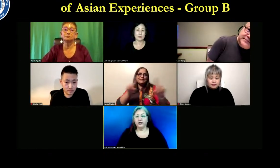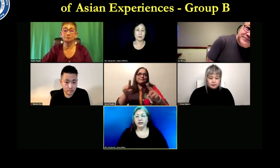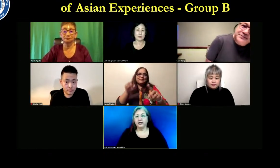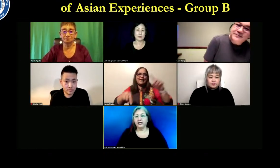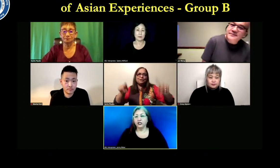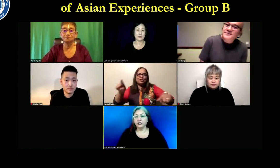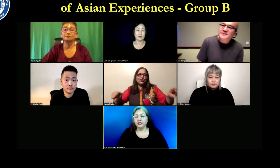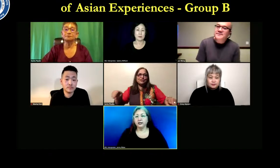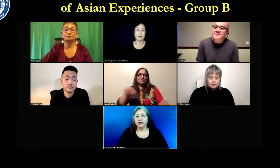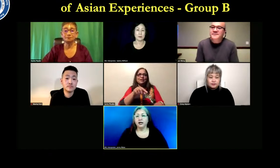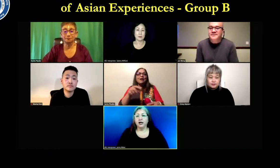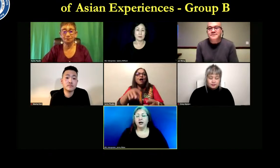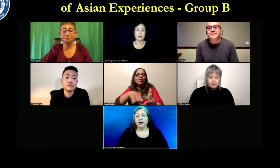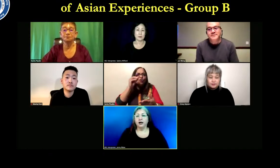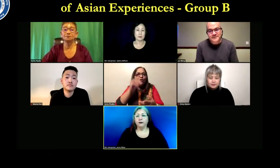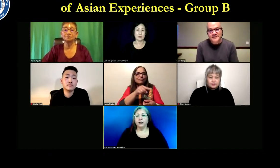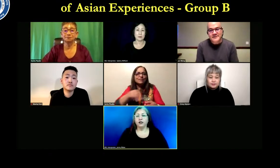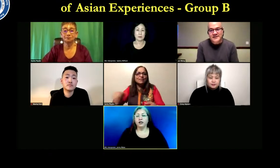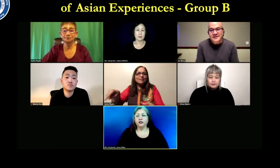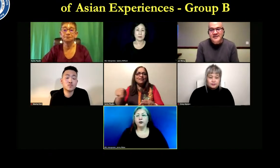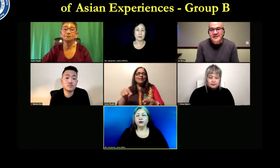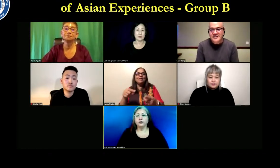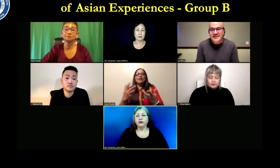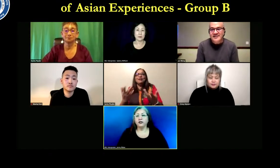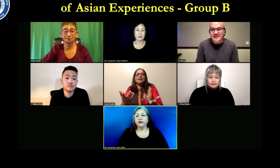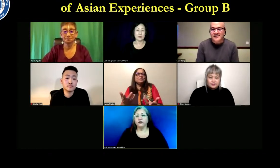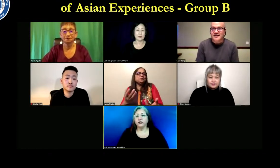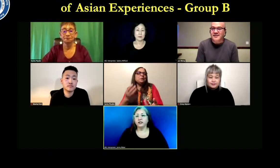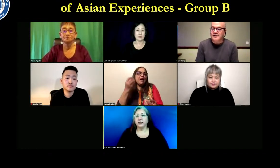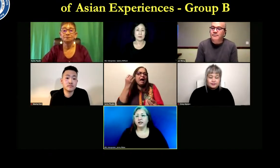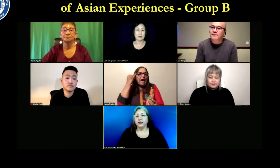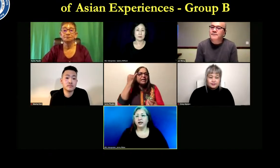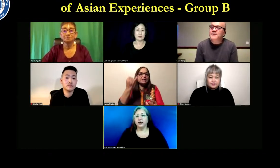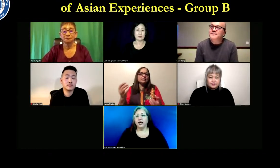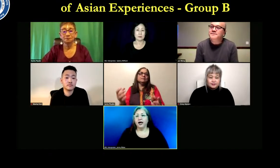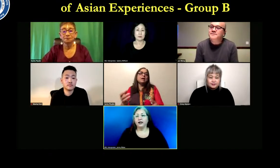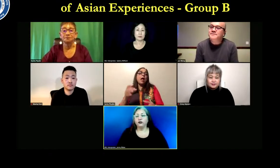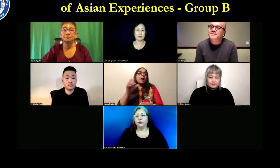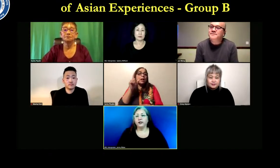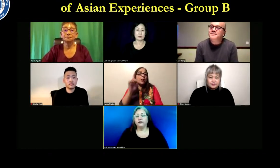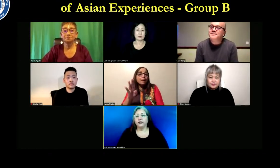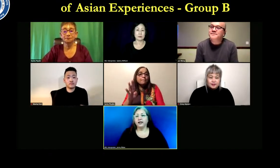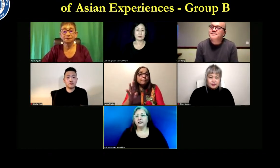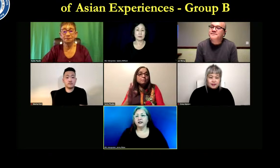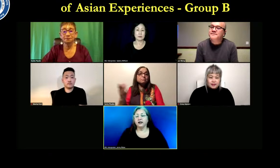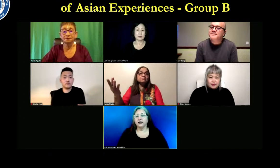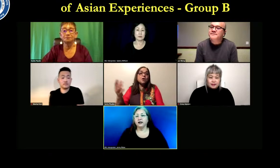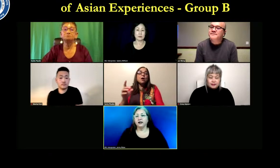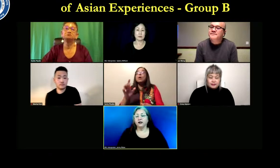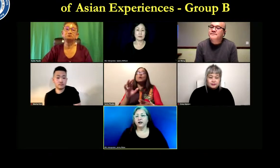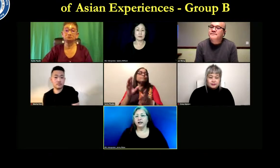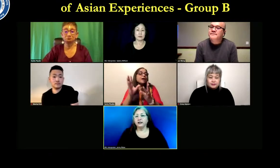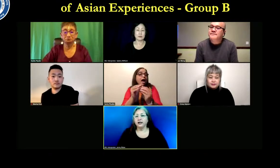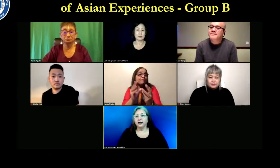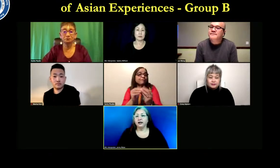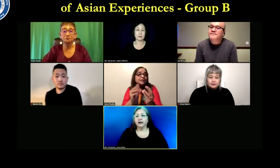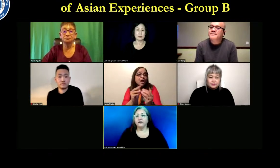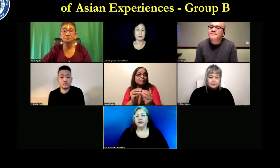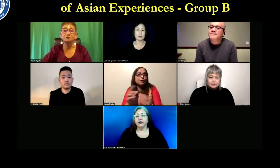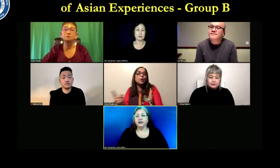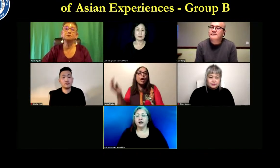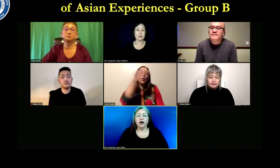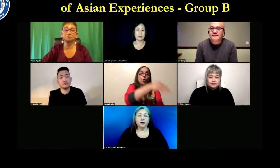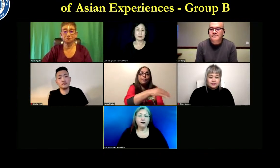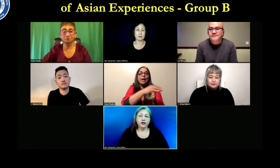attend presentations, expose them to the diversity. I do believe that that's a good idea